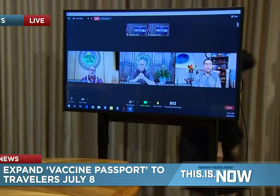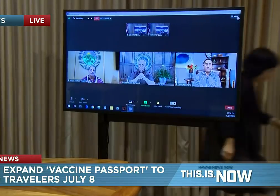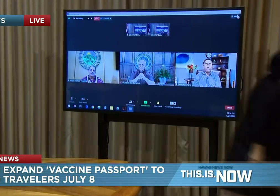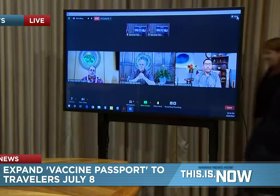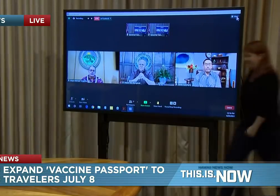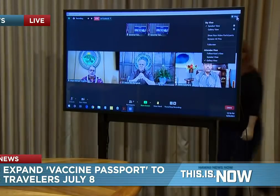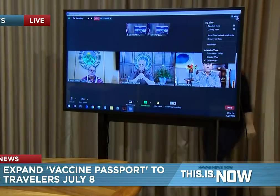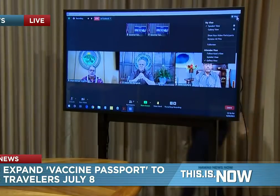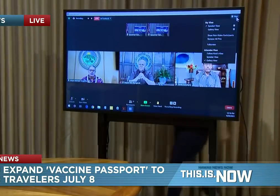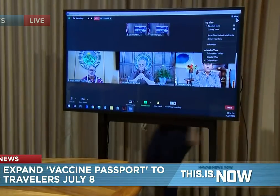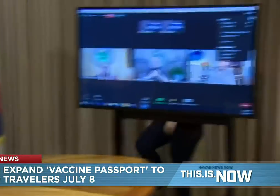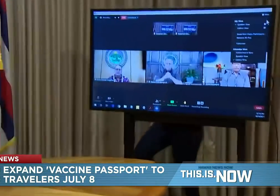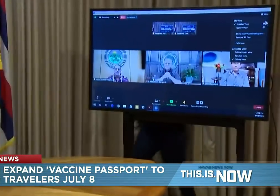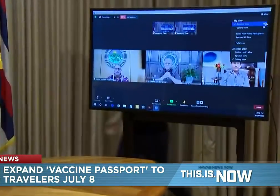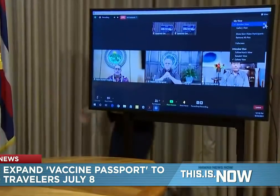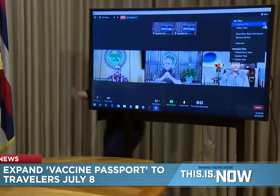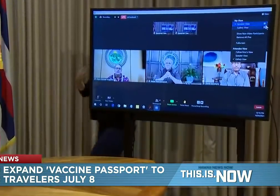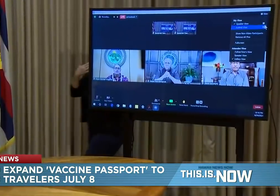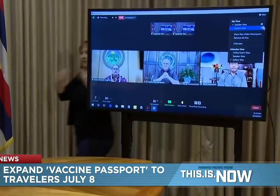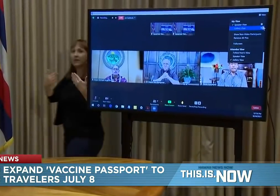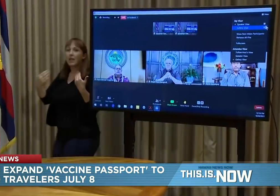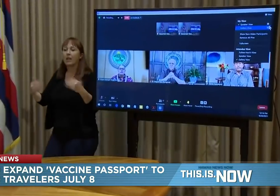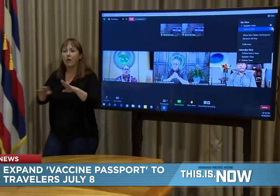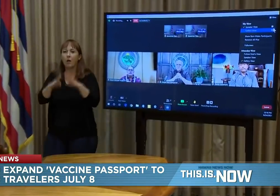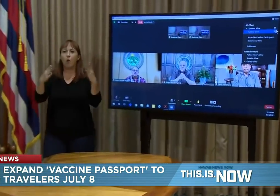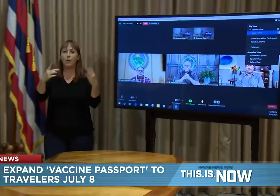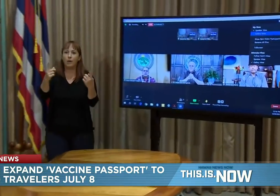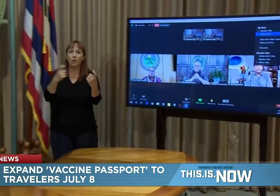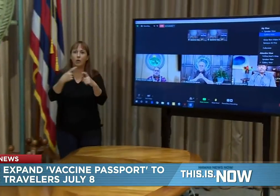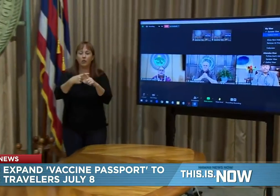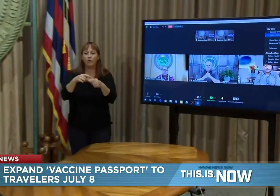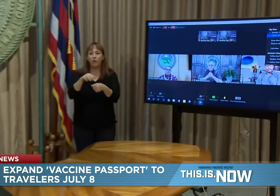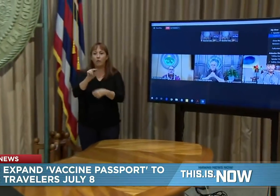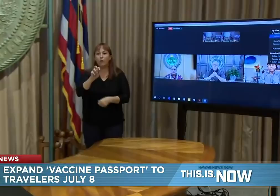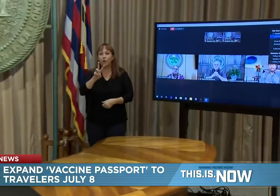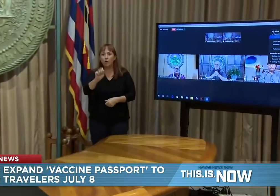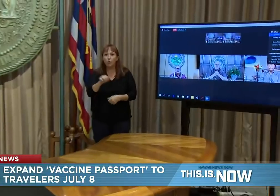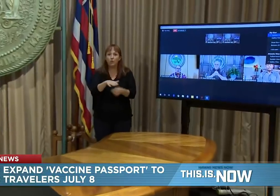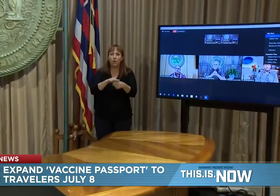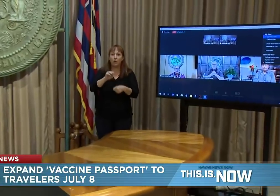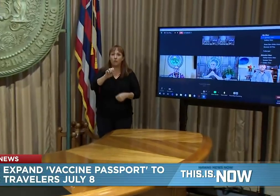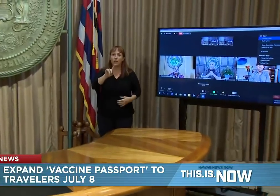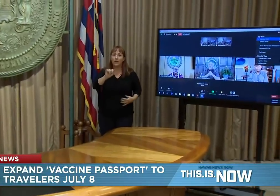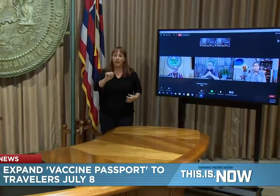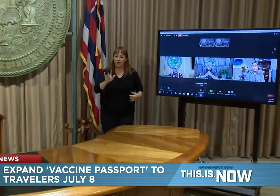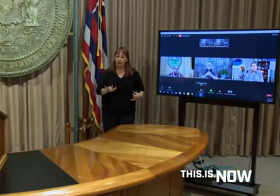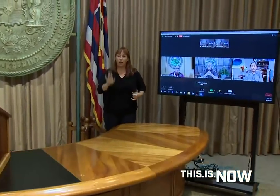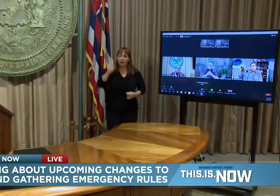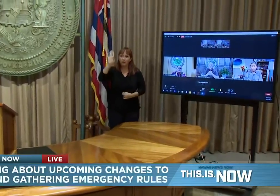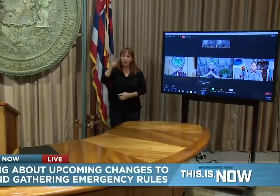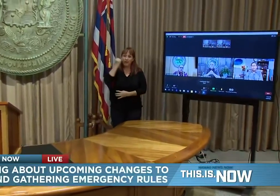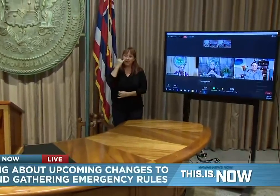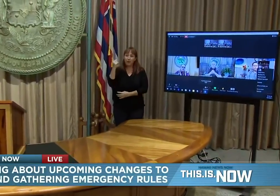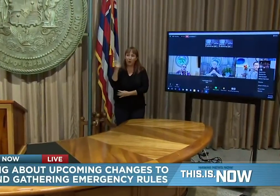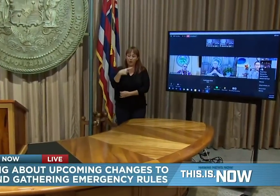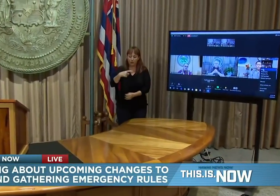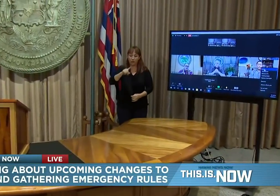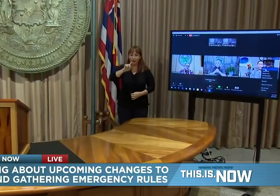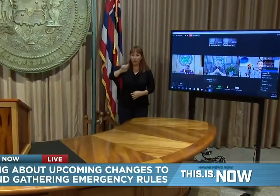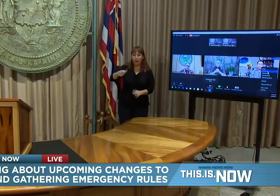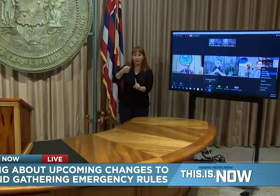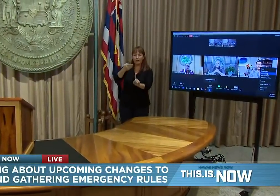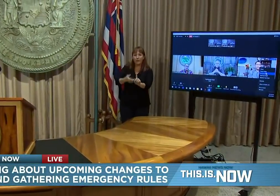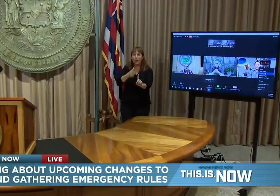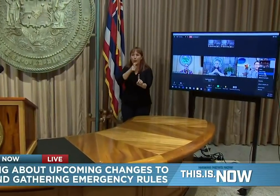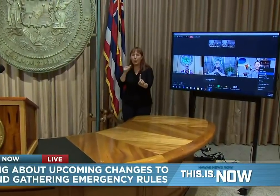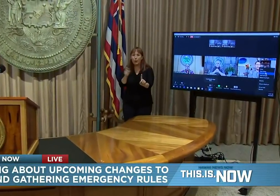Now opening it up to questions from our local media. Please raise your virtual hands if you have a question. Let us know who you're directing your question